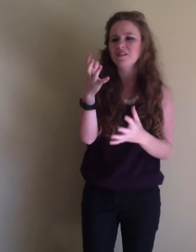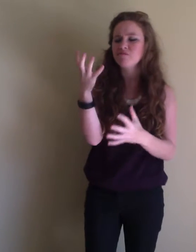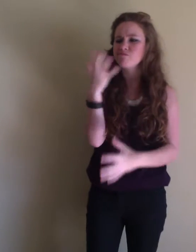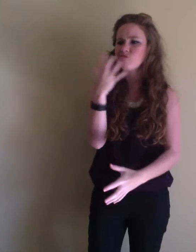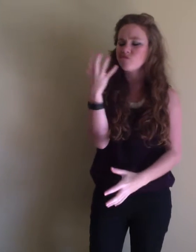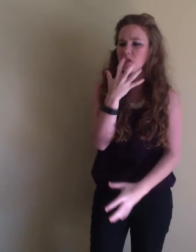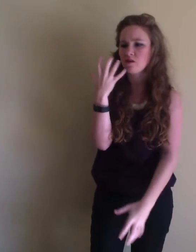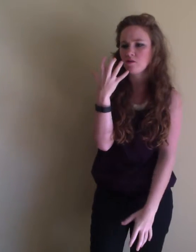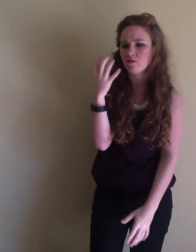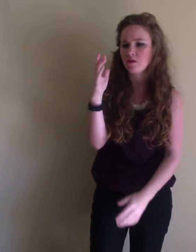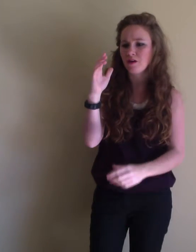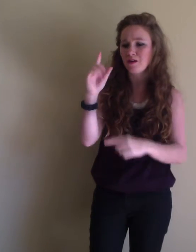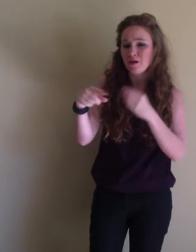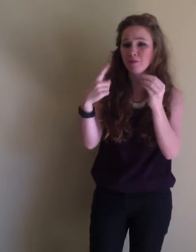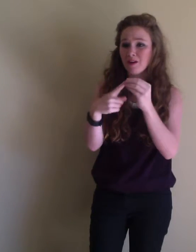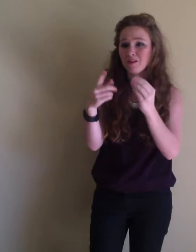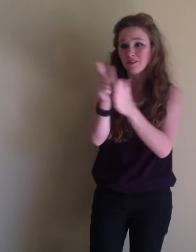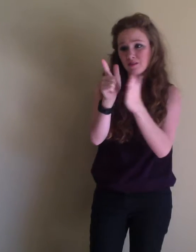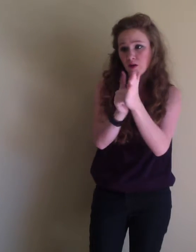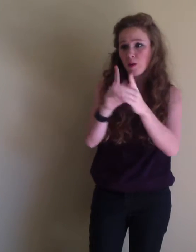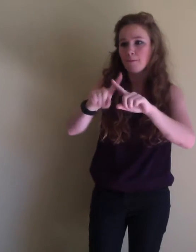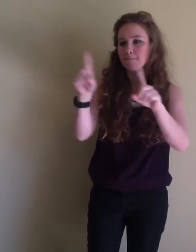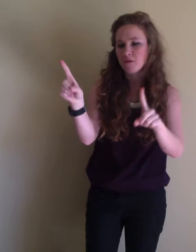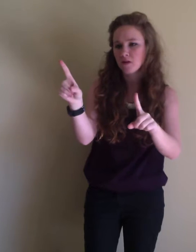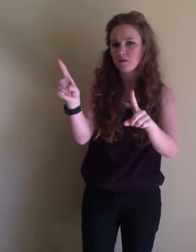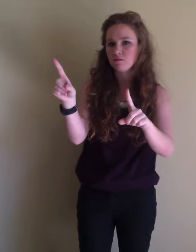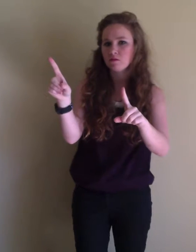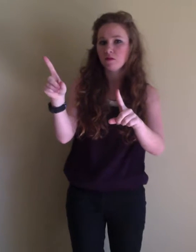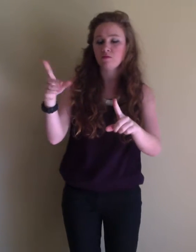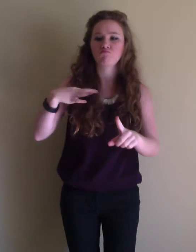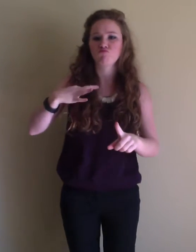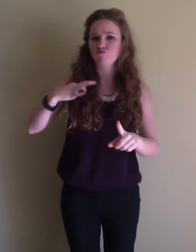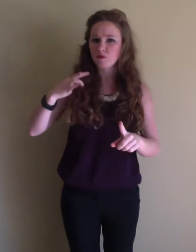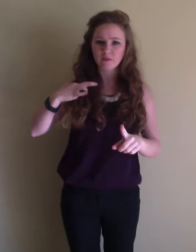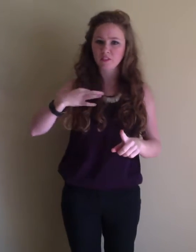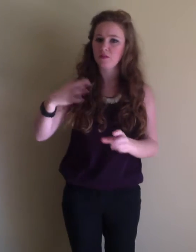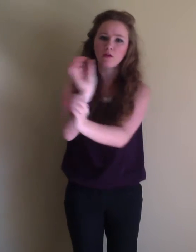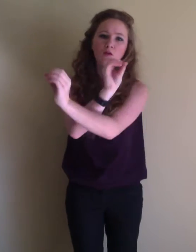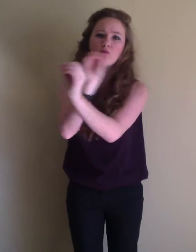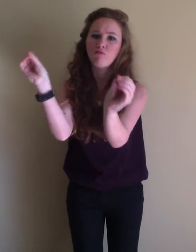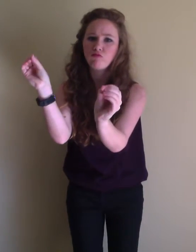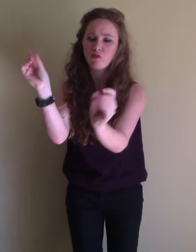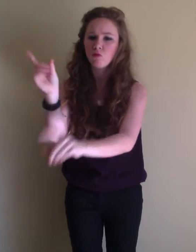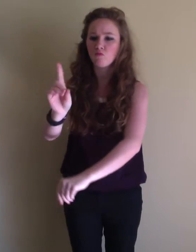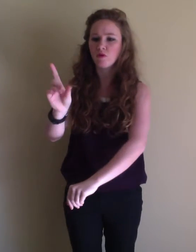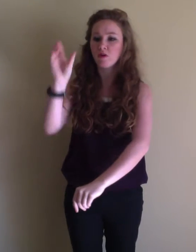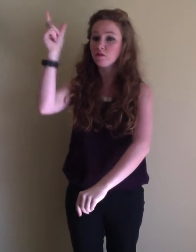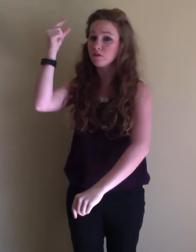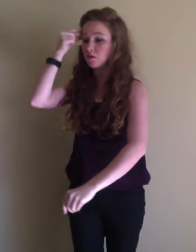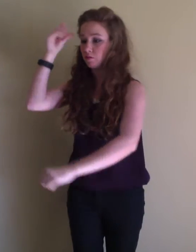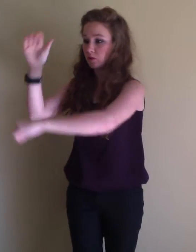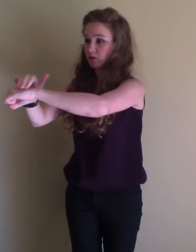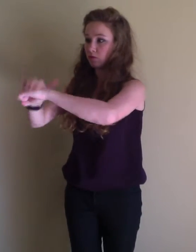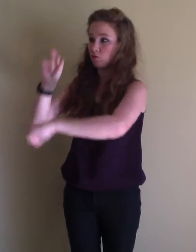a representative in Parliament. No taxation without representation. Say it with me now.